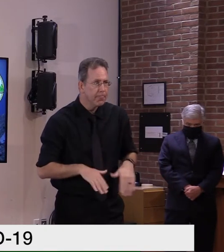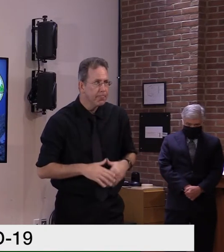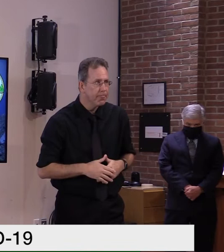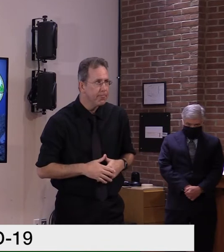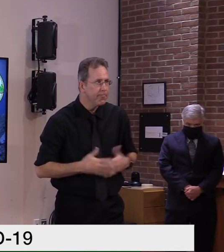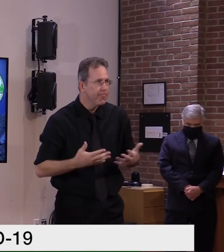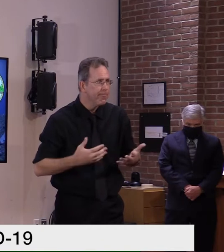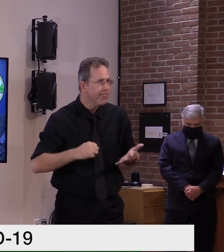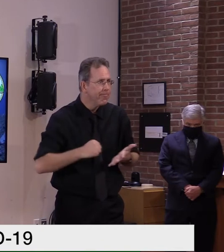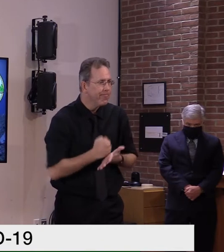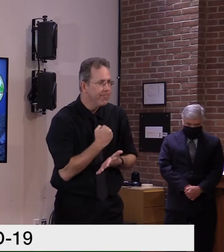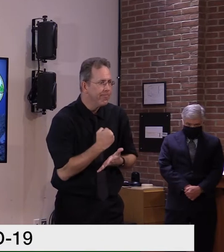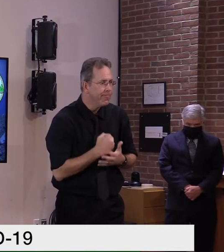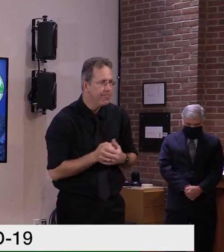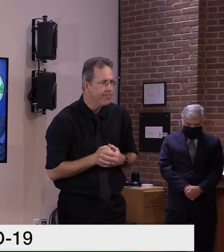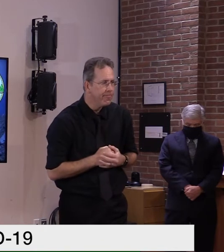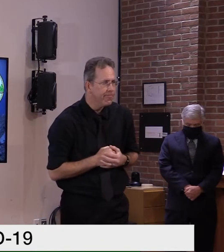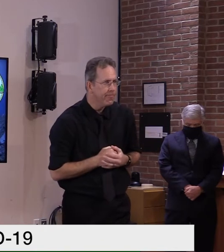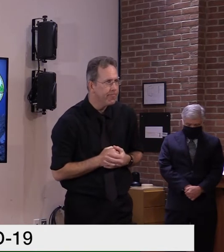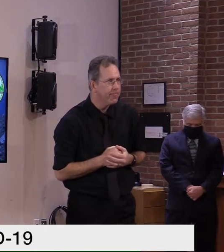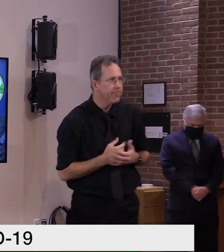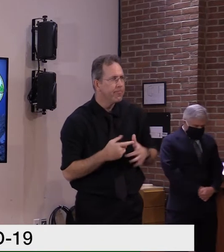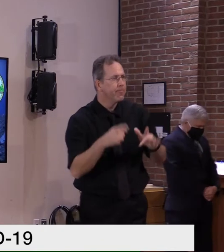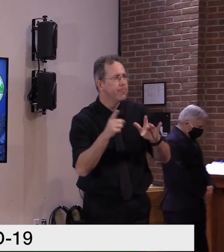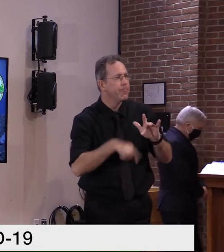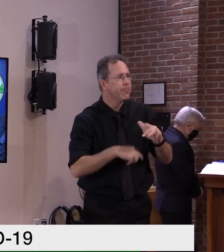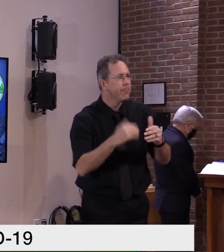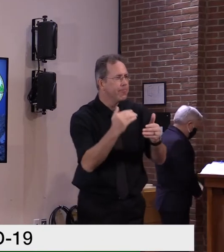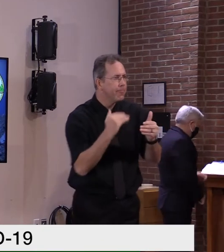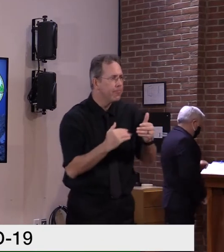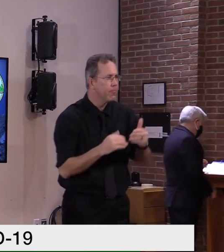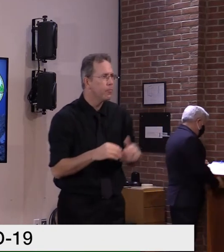Okay, we'll move to Mike Donahue, the Islander.